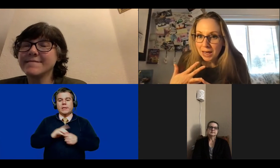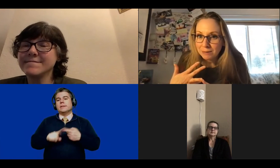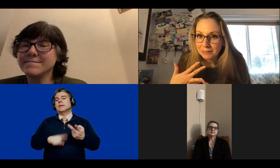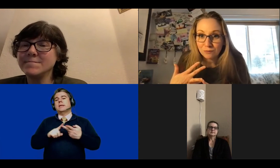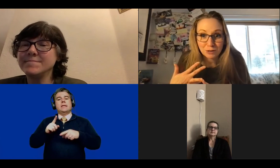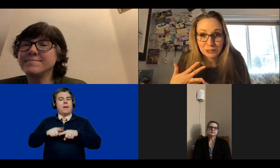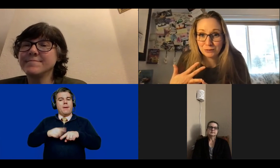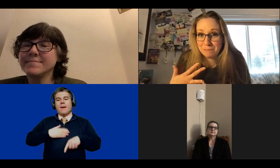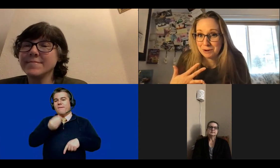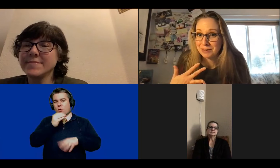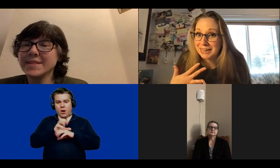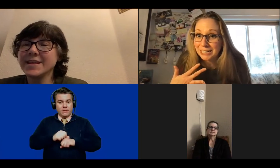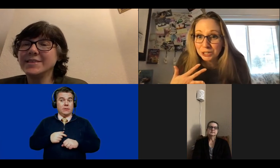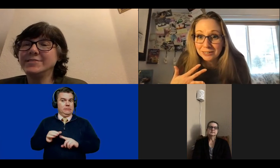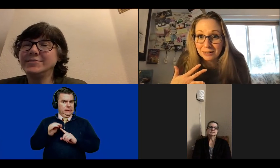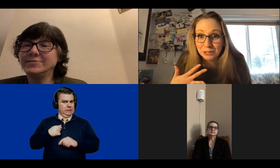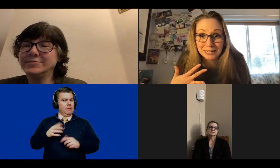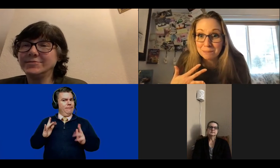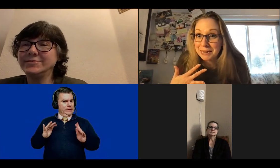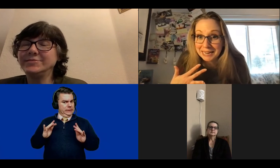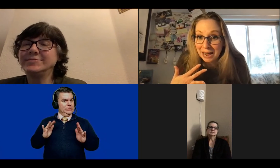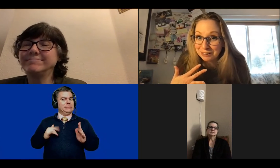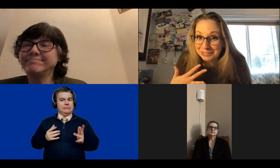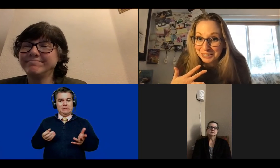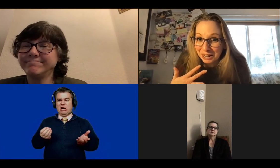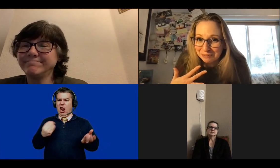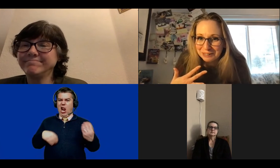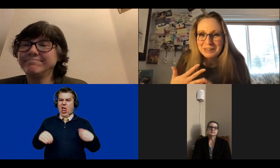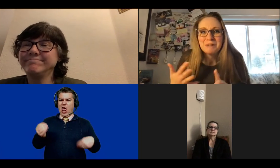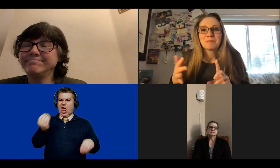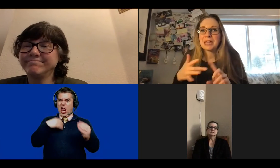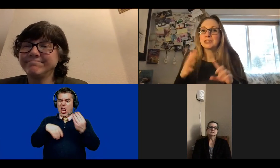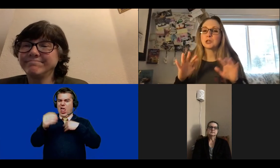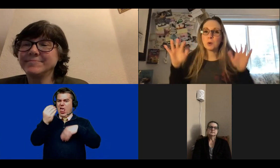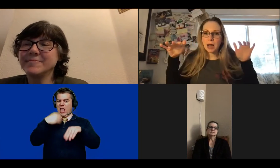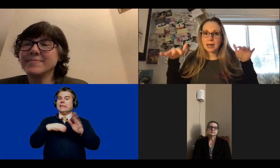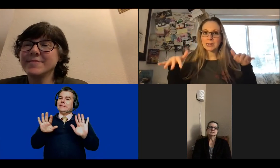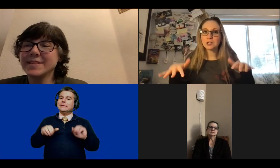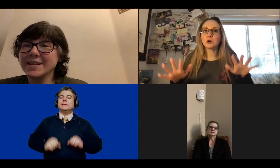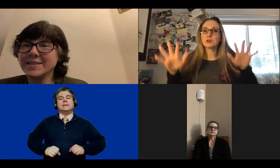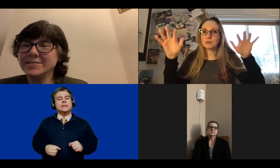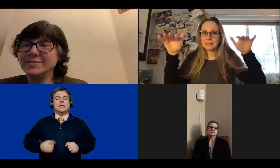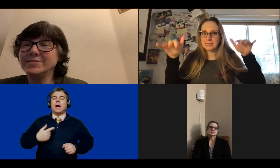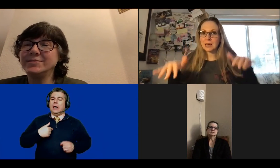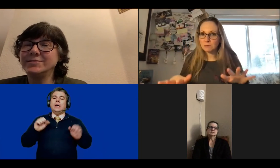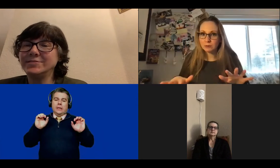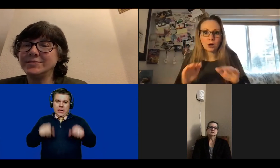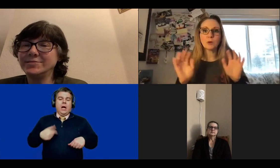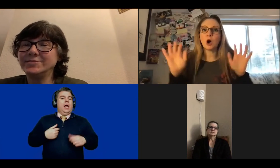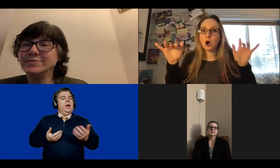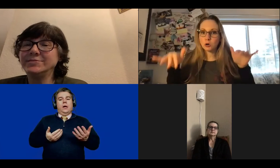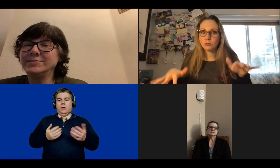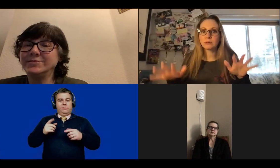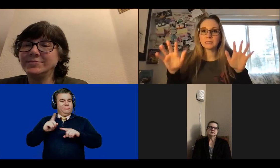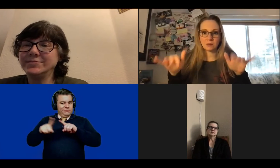food habits, especially if I've been on vacation and I'm just like pigging out on stuff. Okay, so I can go through these levels.